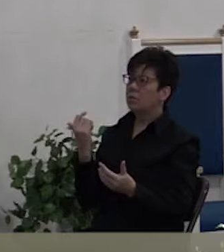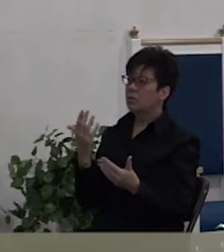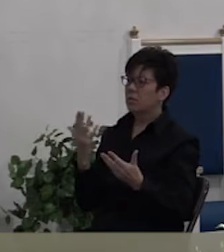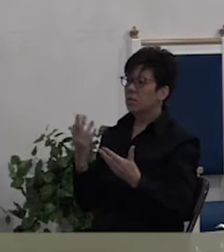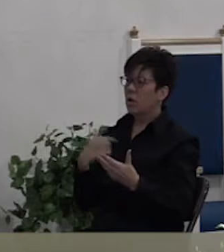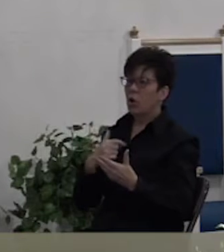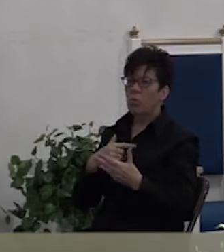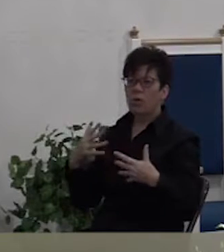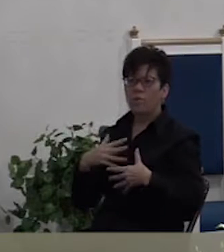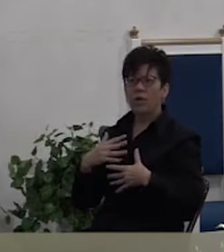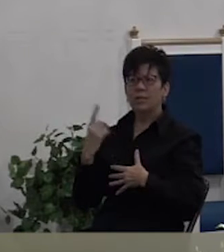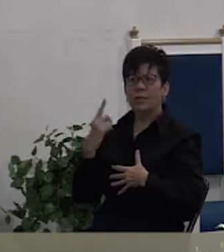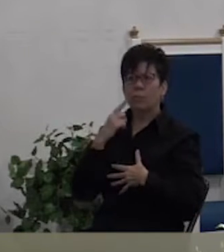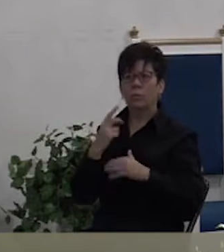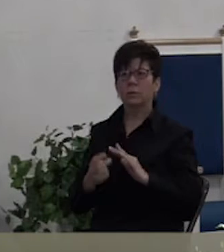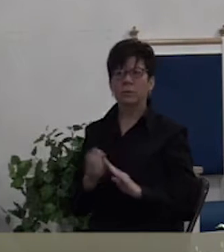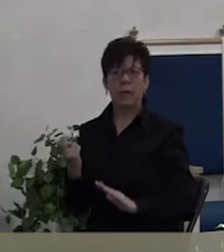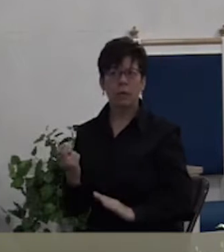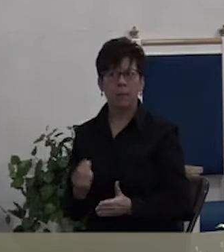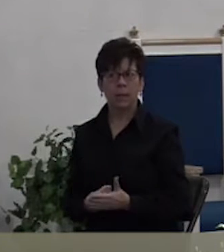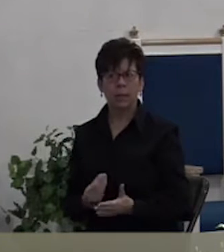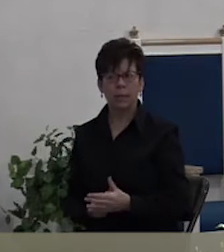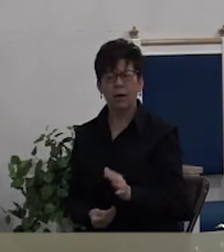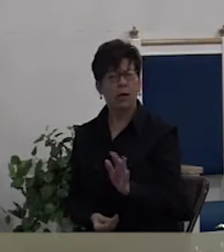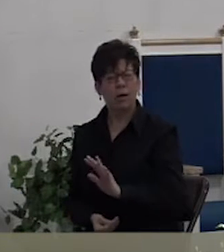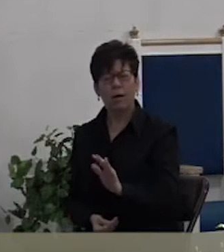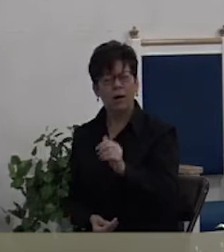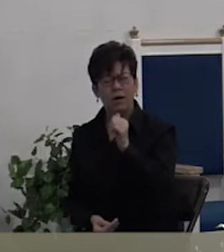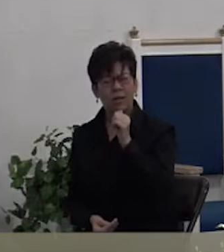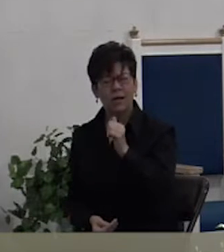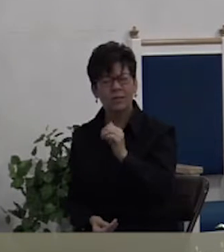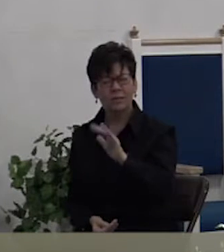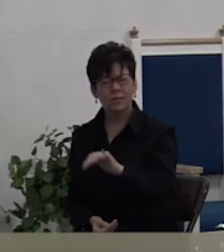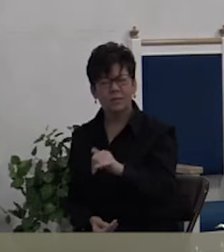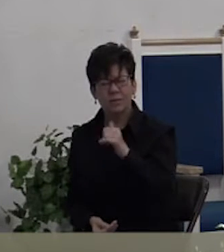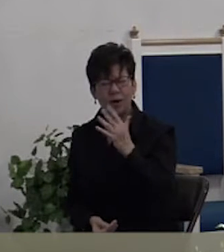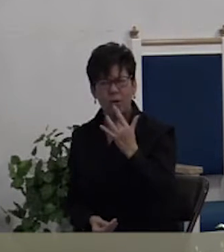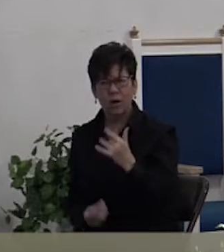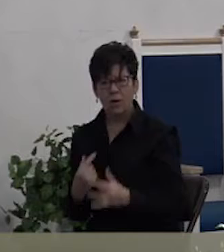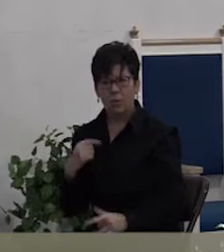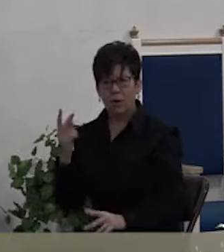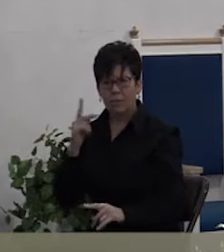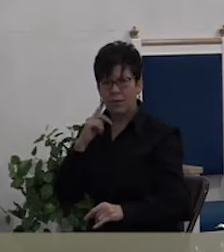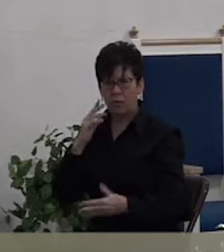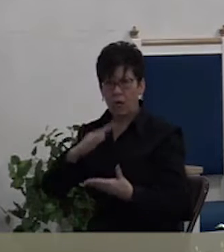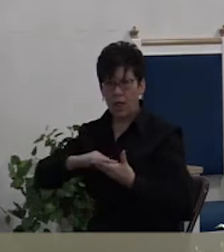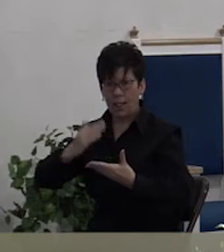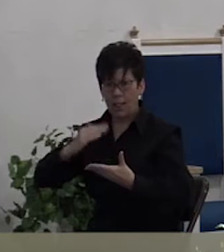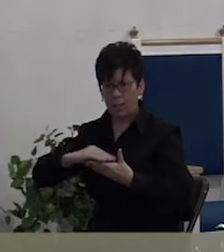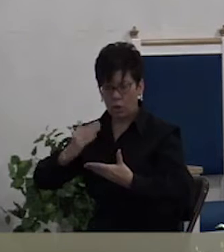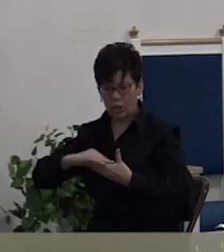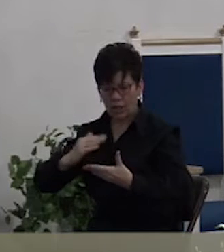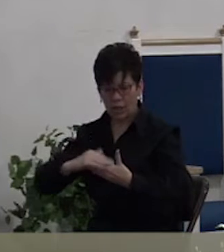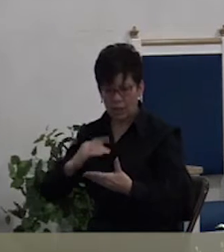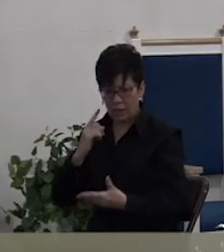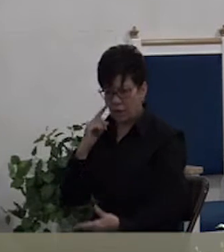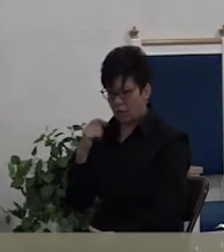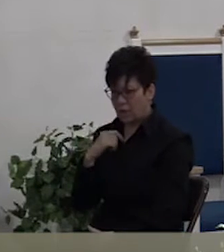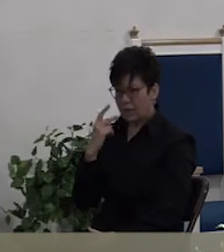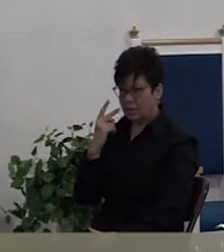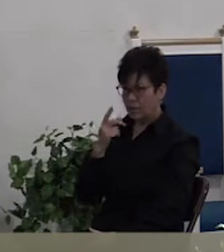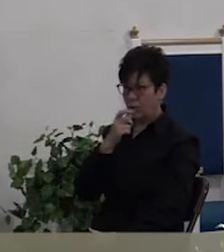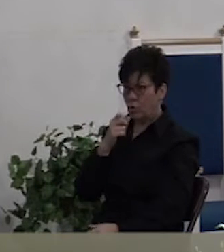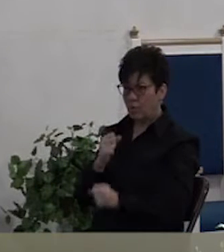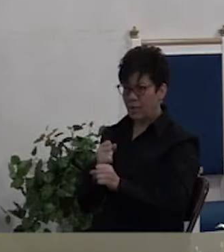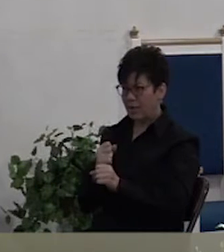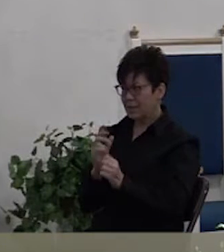we're afraid that someone's going to steal money. That's not always it. But we don't want folks looking at envelopes trying to figure out who makes how much money